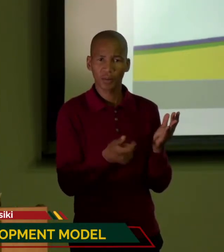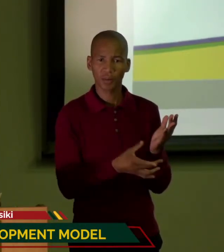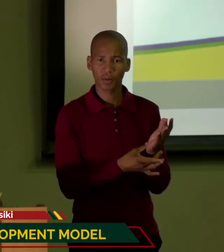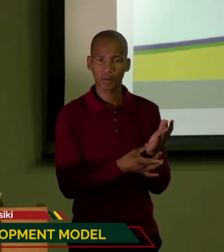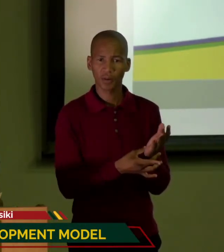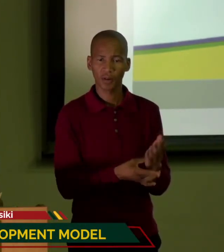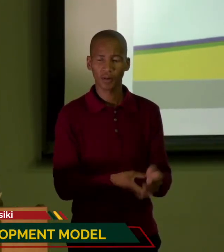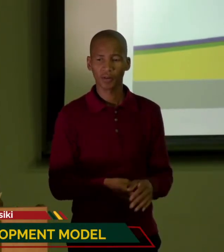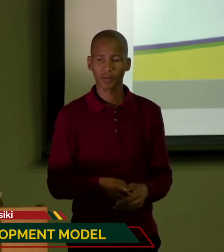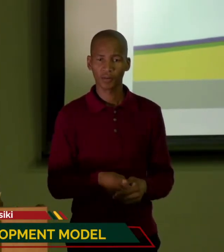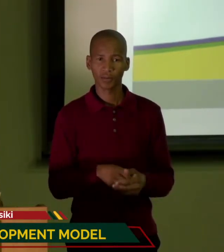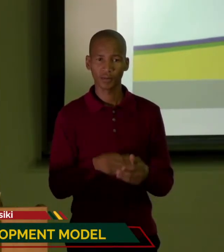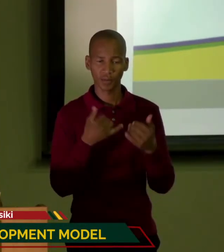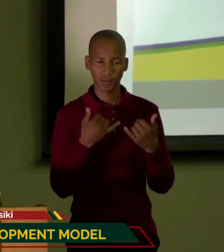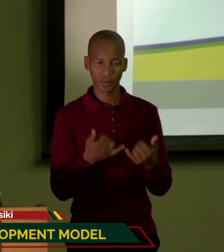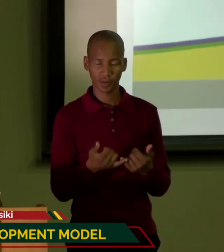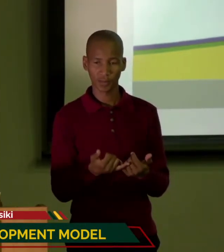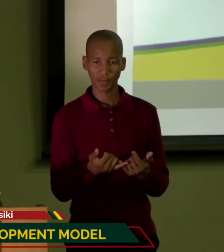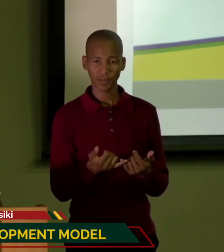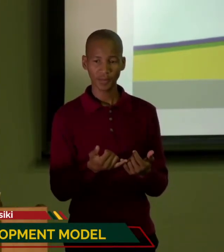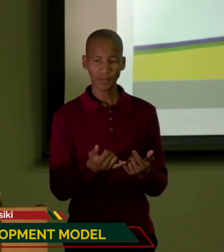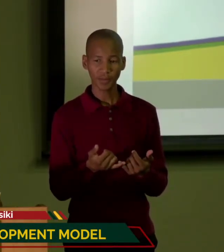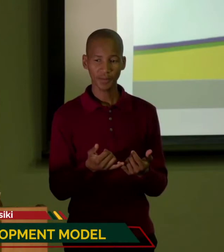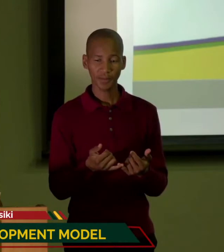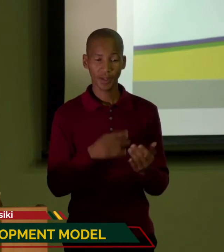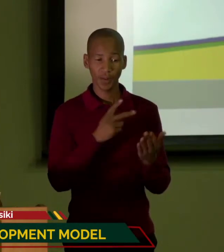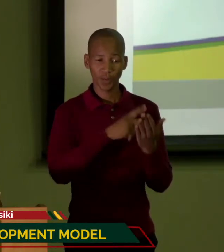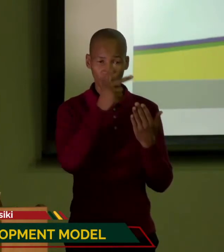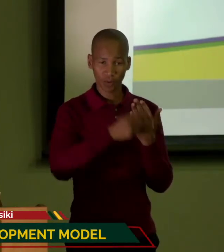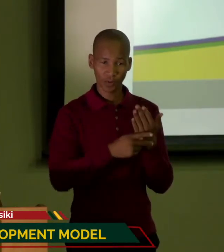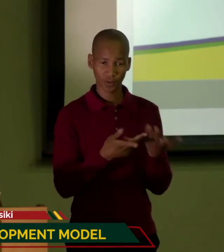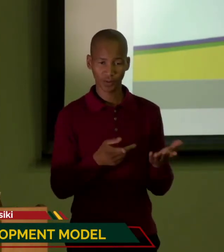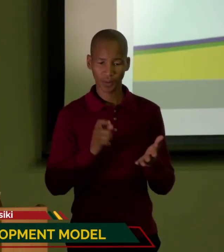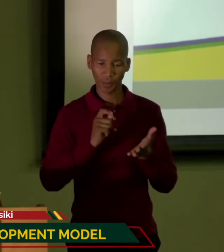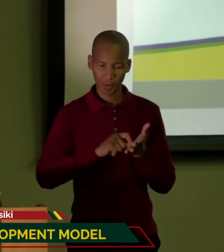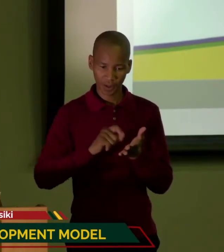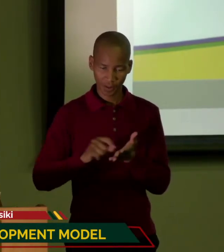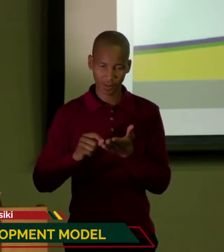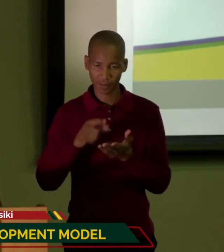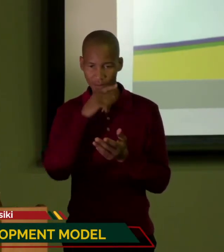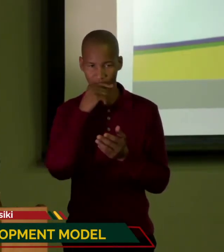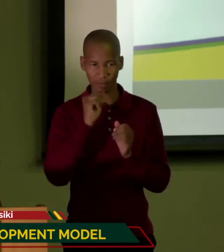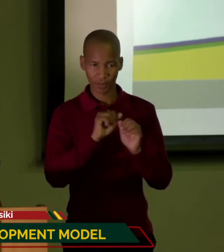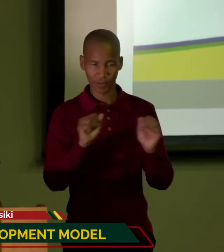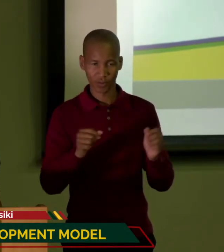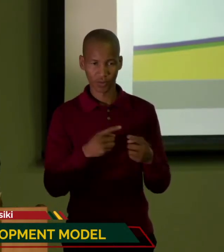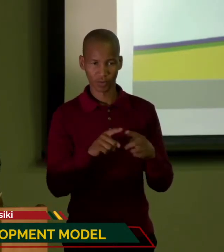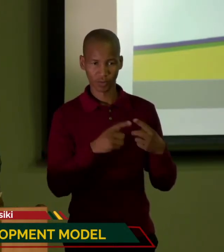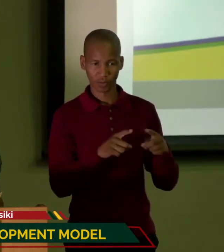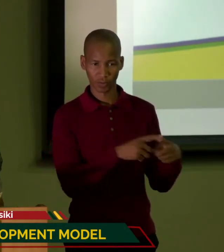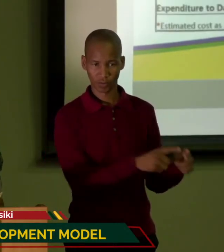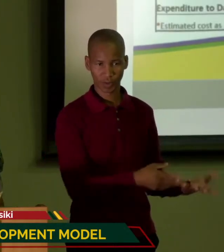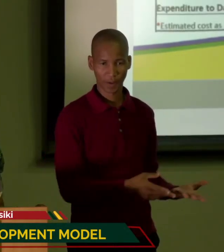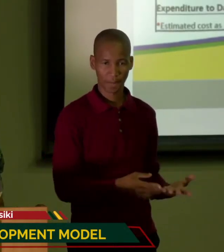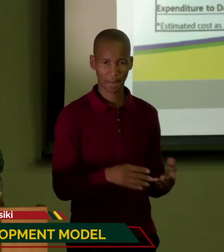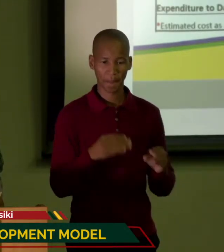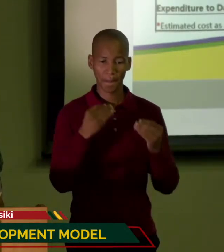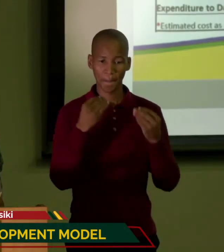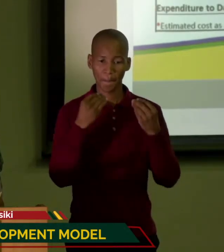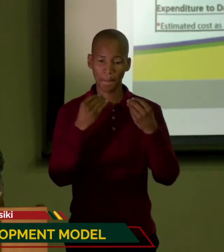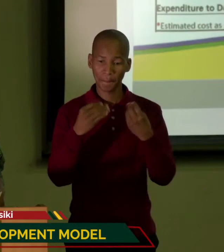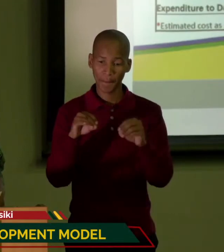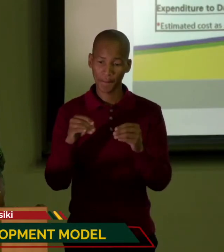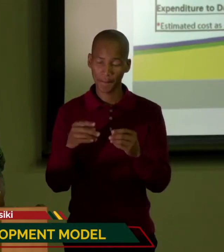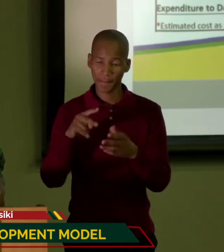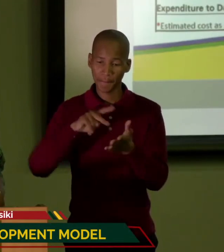azo. Zobeka zon, as project ke zipaliwe by their name, the business plan, bankable